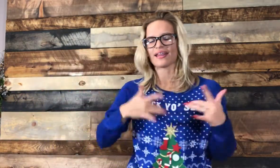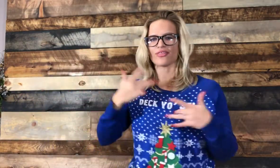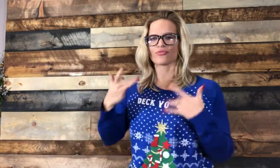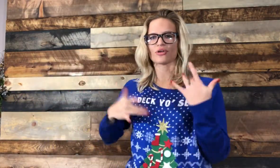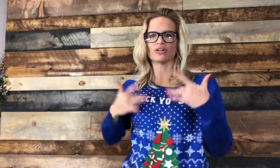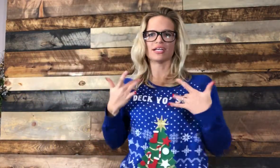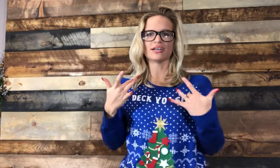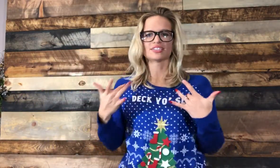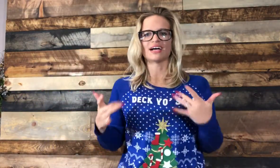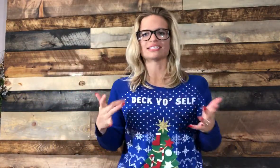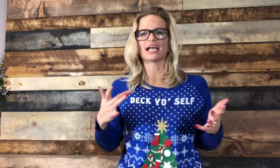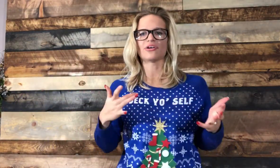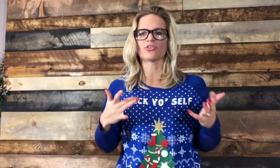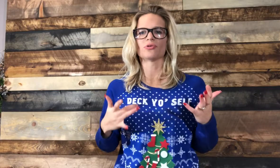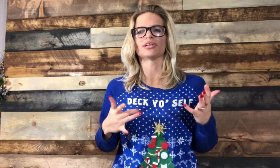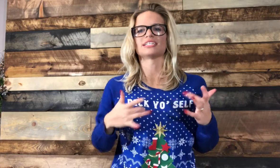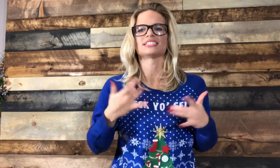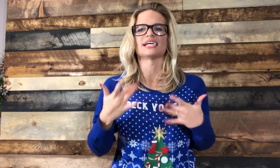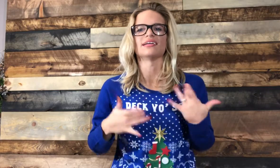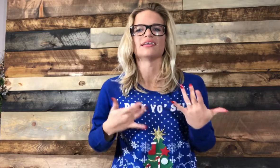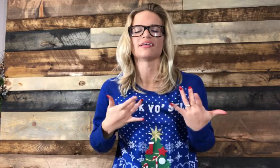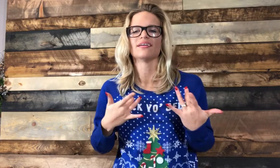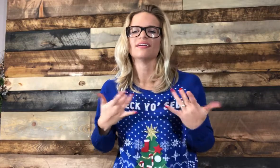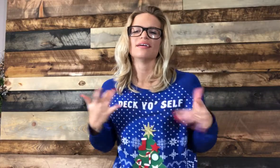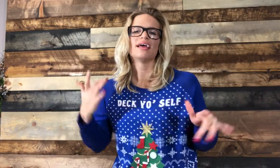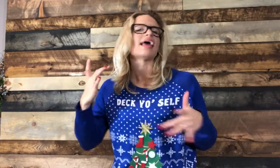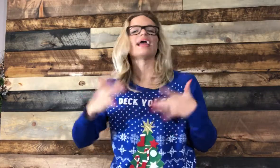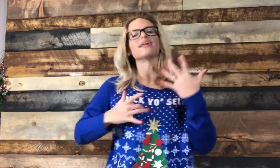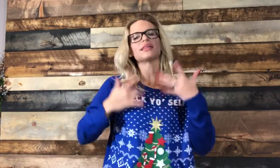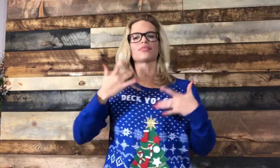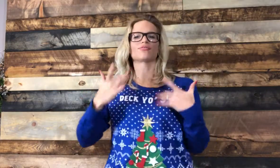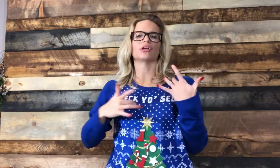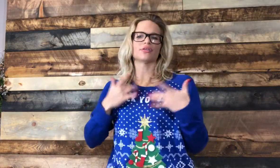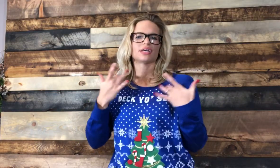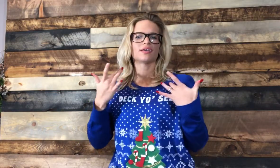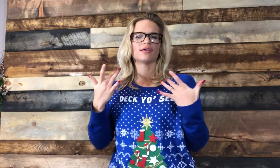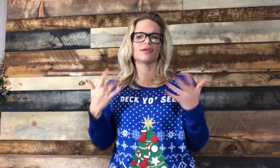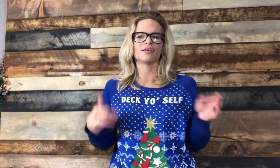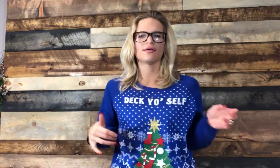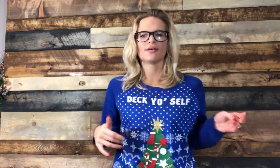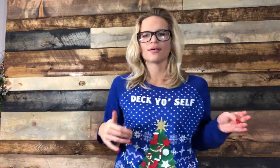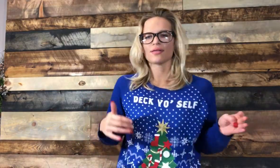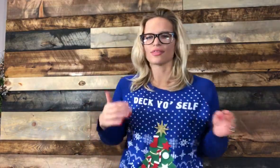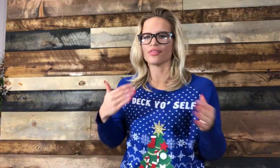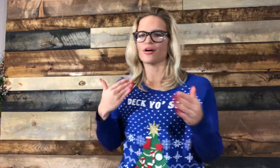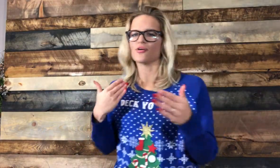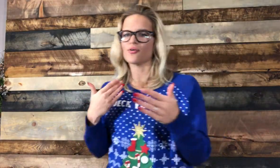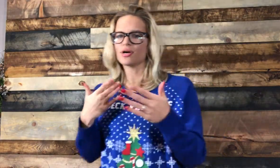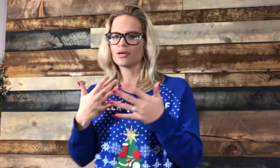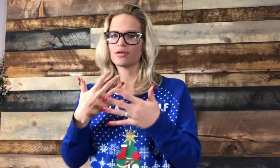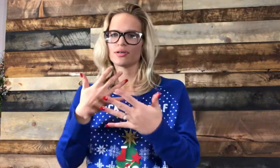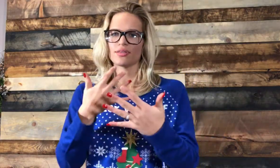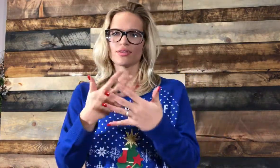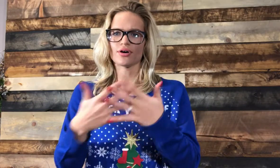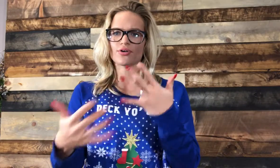it thrilling. So I signed the word exciting. Ain't it thrilling. Though. Though.